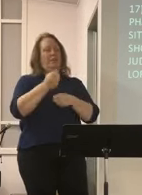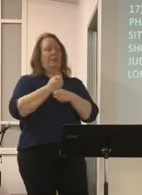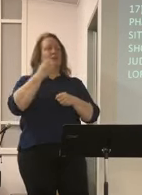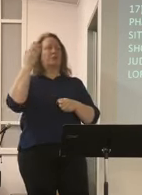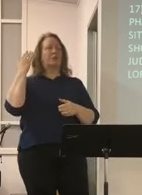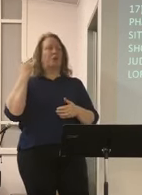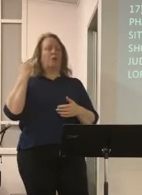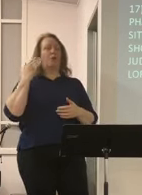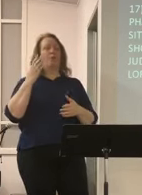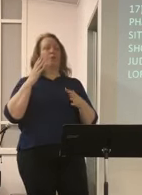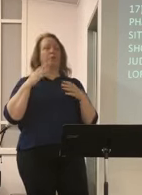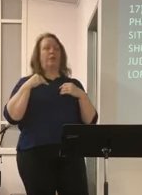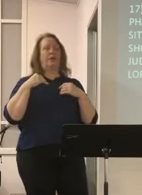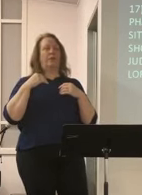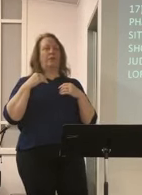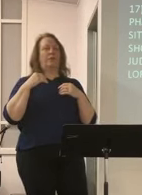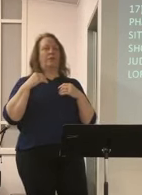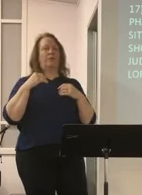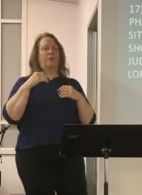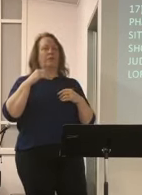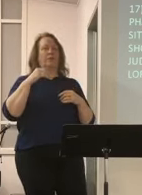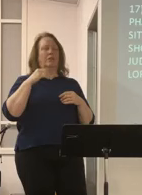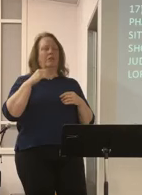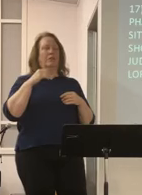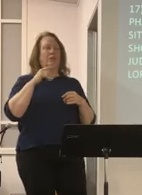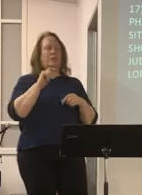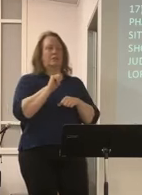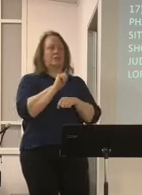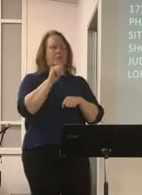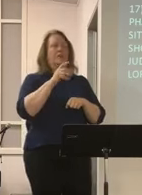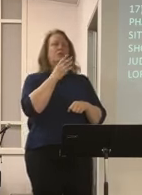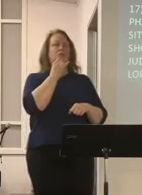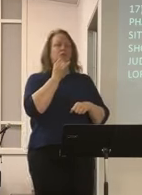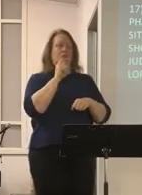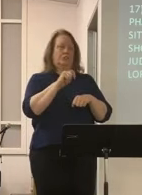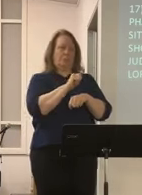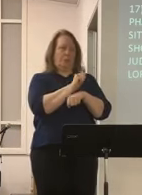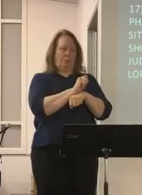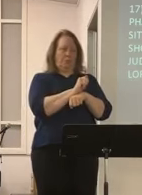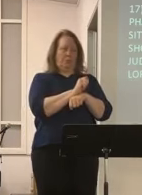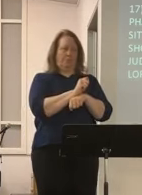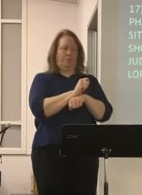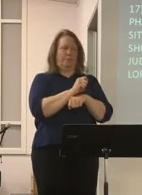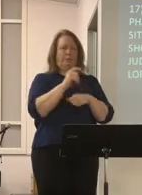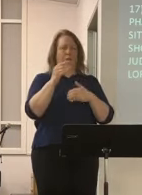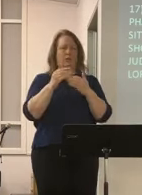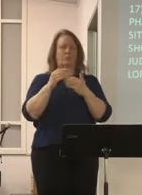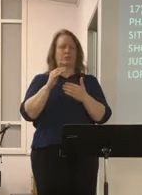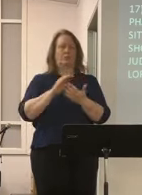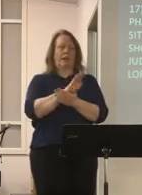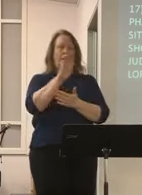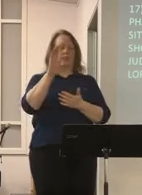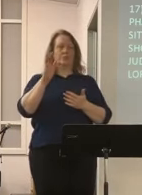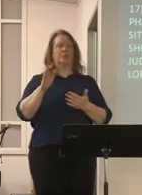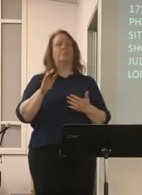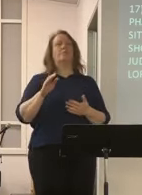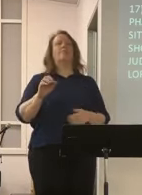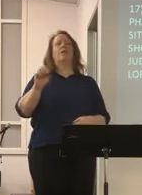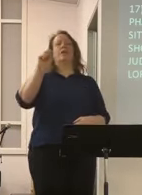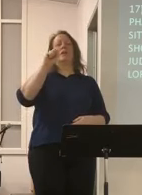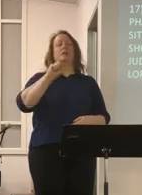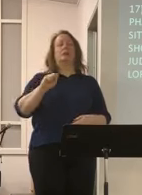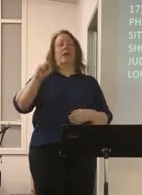we had an Orthodox temple right behind my Bible college. And it was a Saturday